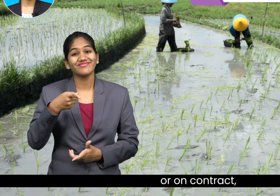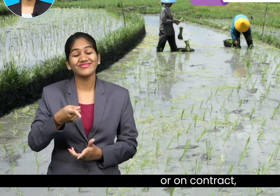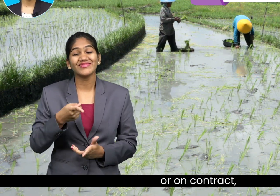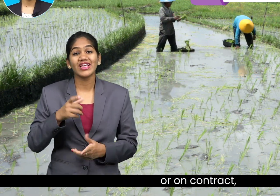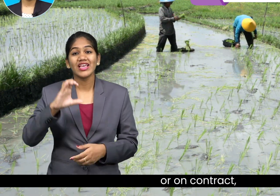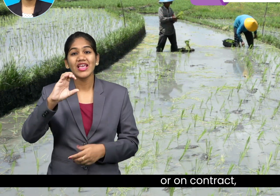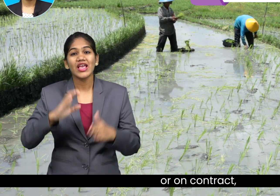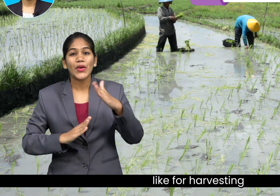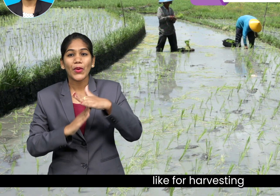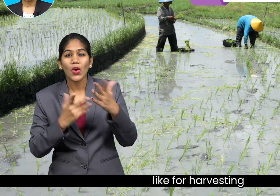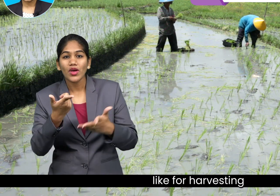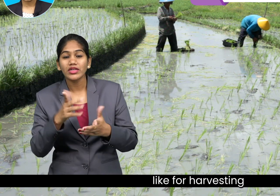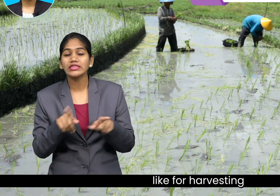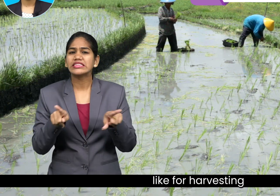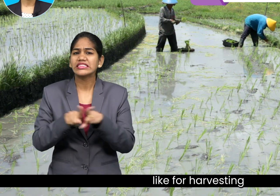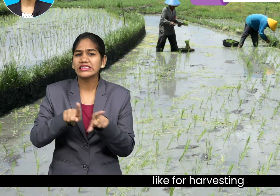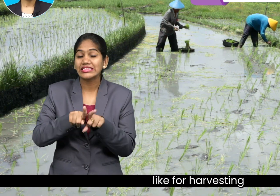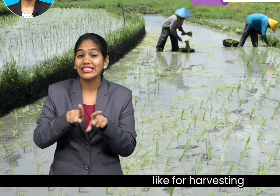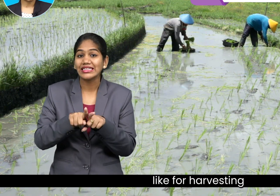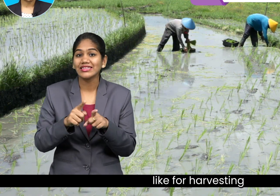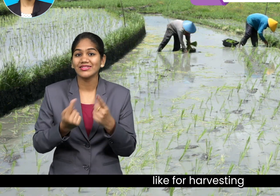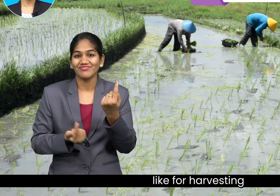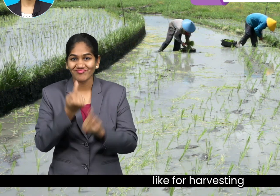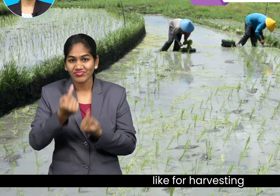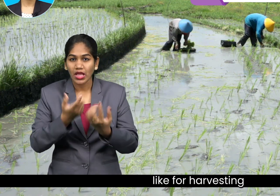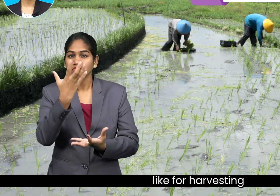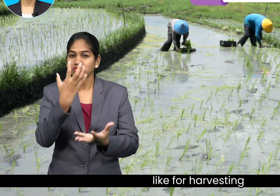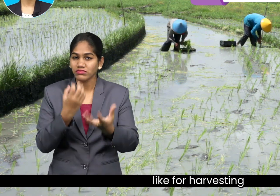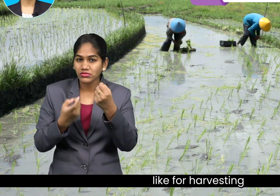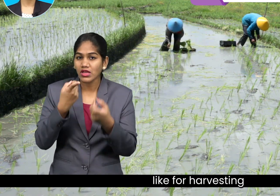contract, like for harvesting